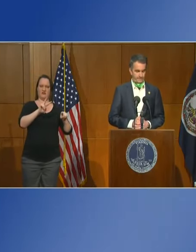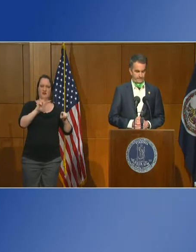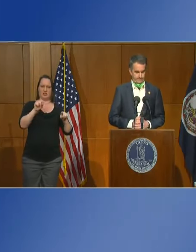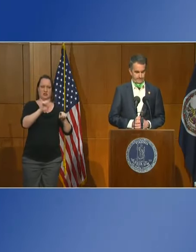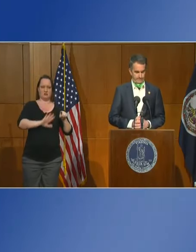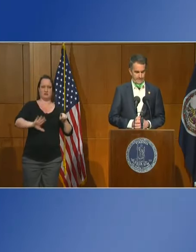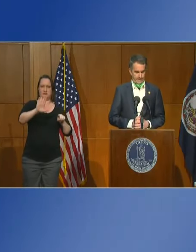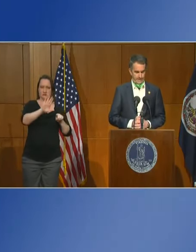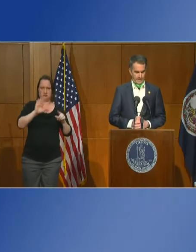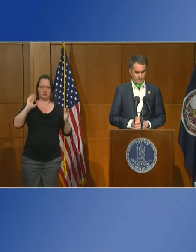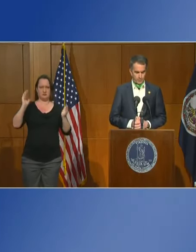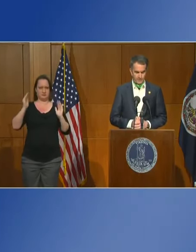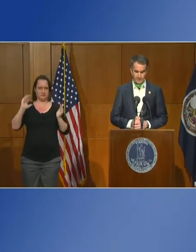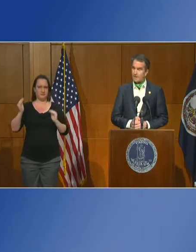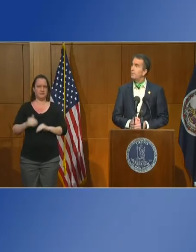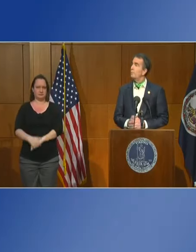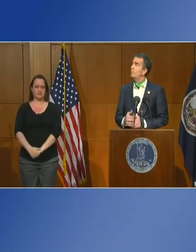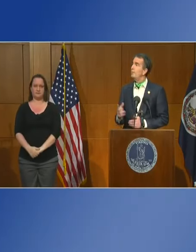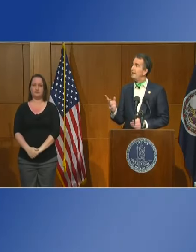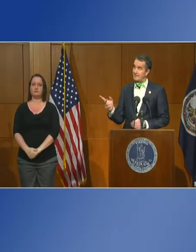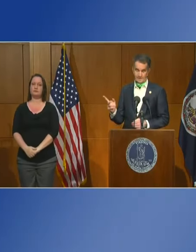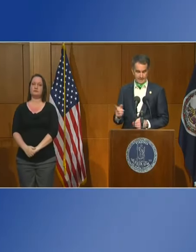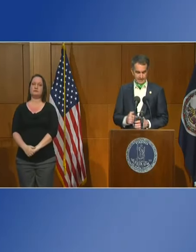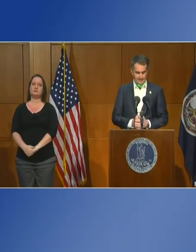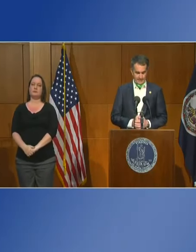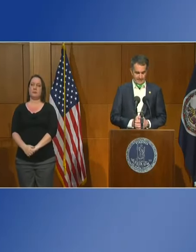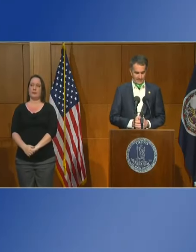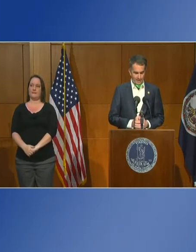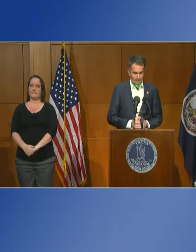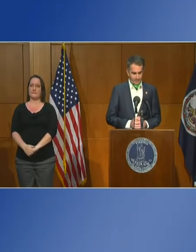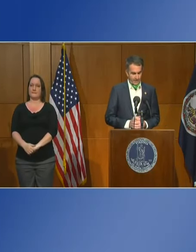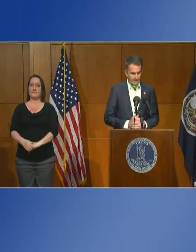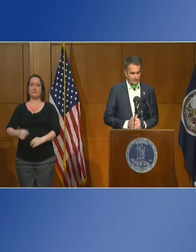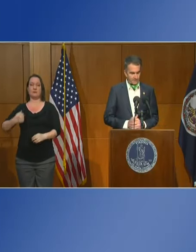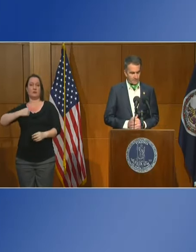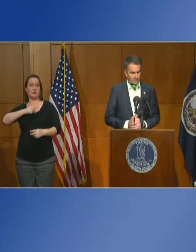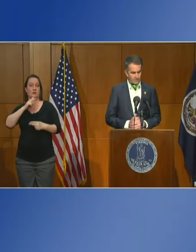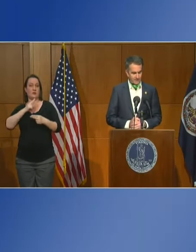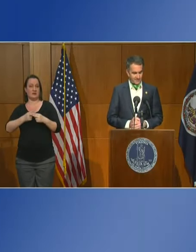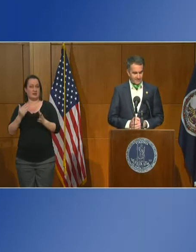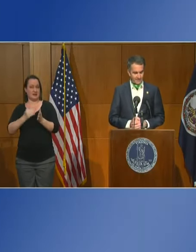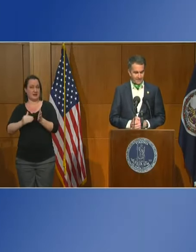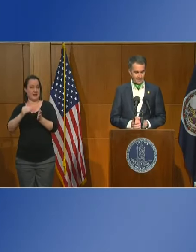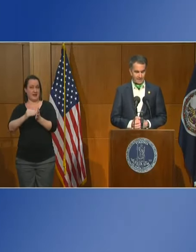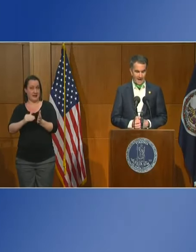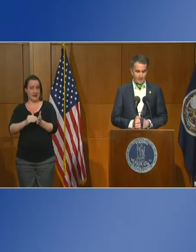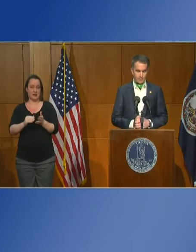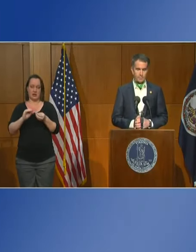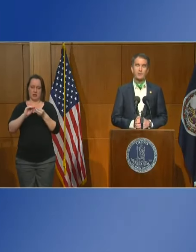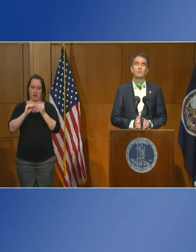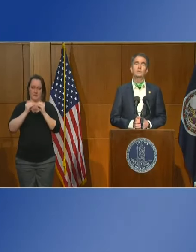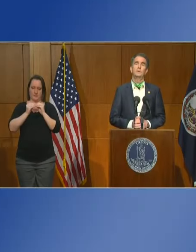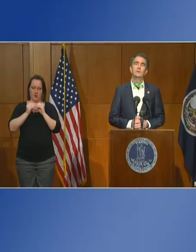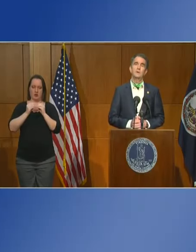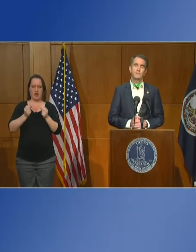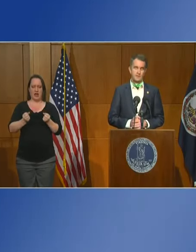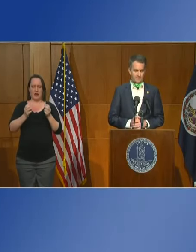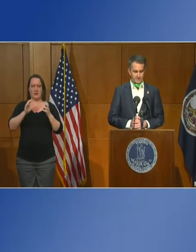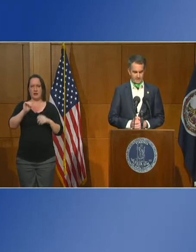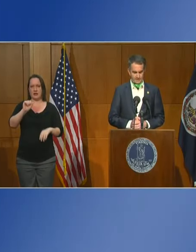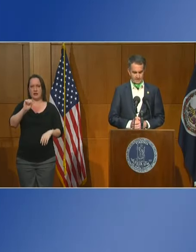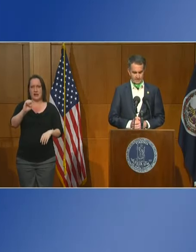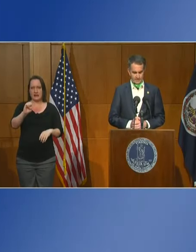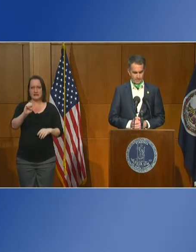state. As we've said repeatedly, the number of cases alone doesn't give us an accurate picture of